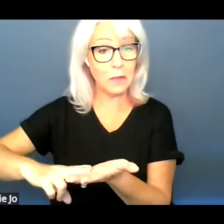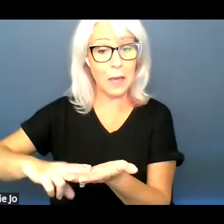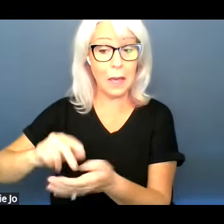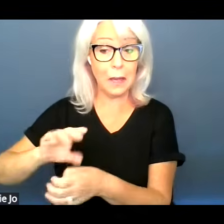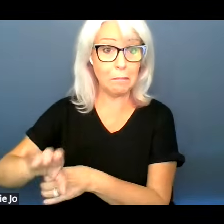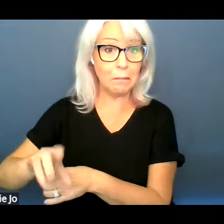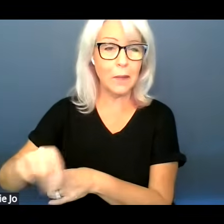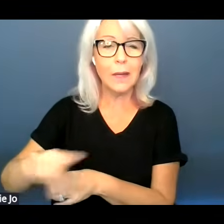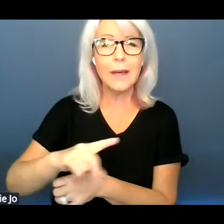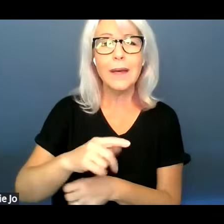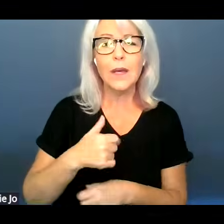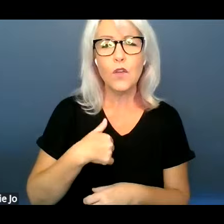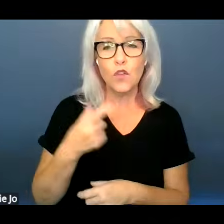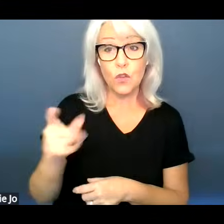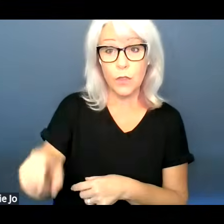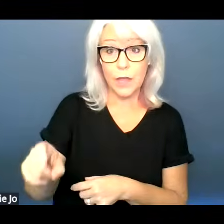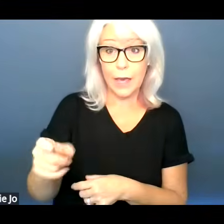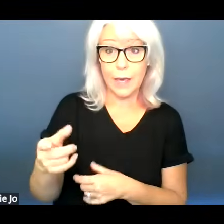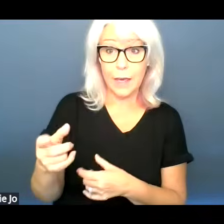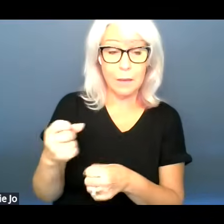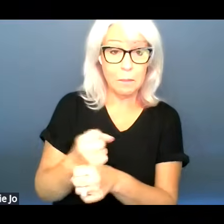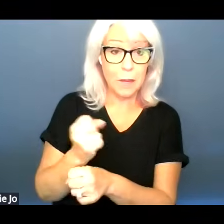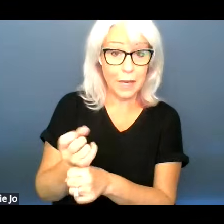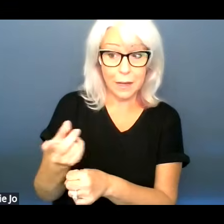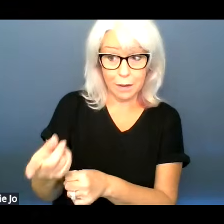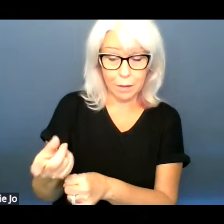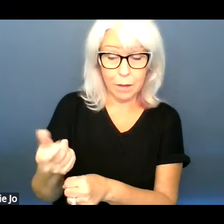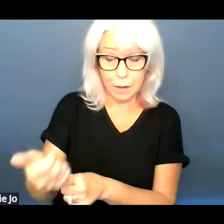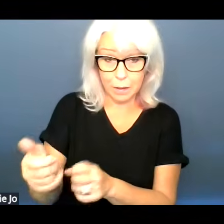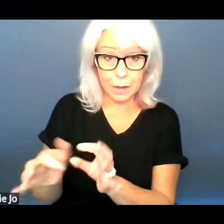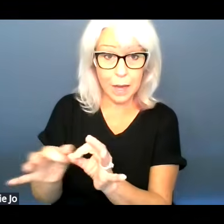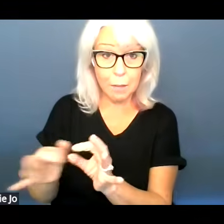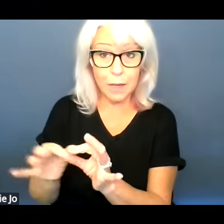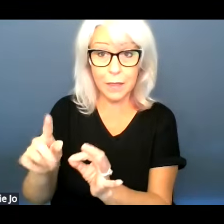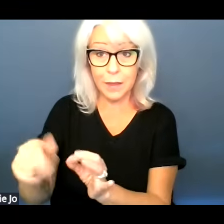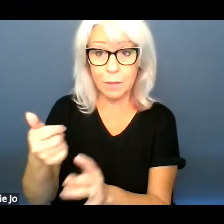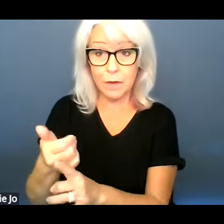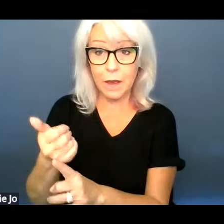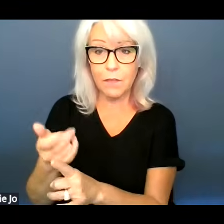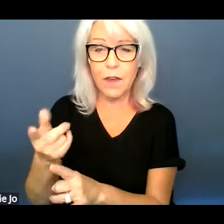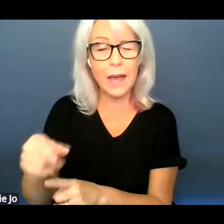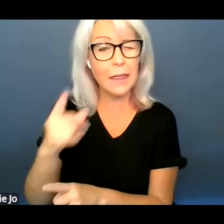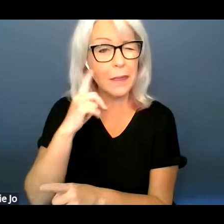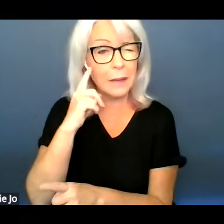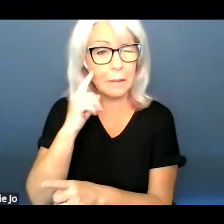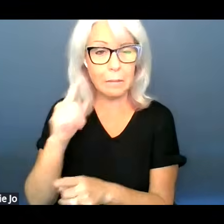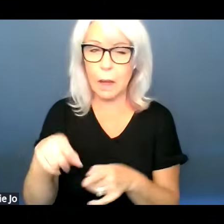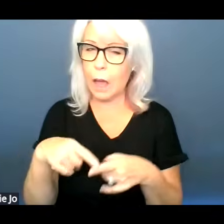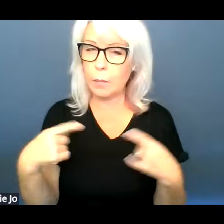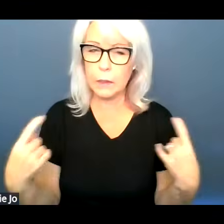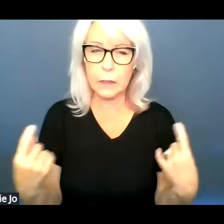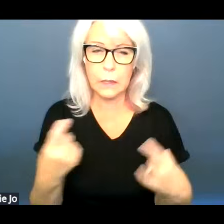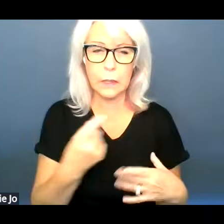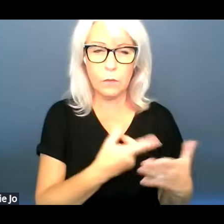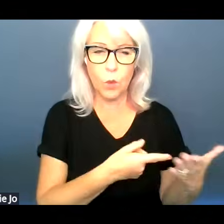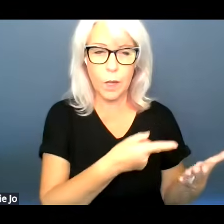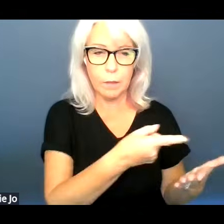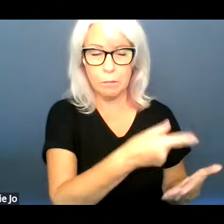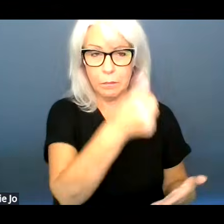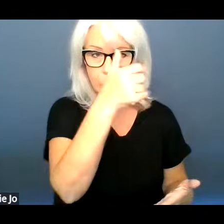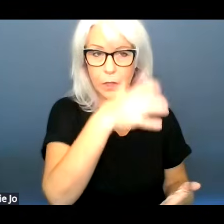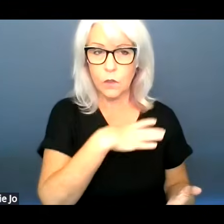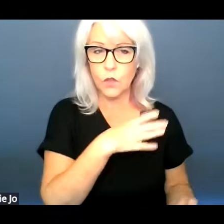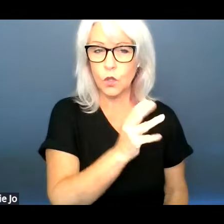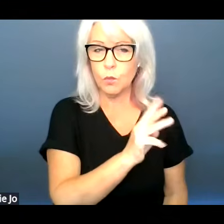opportunity to have them make a comment, I think you would find the complete opposite of what Mr. Brewer said. John